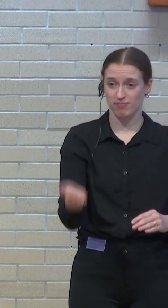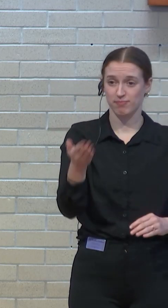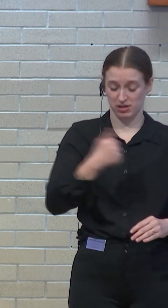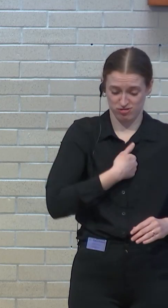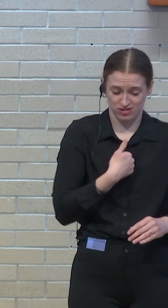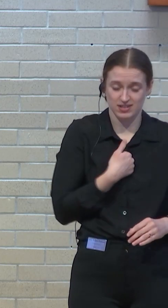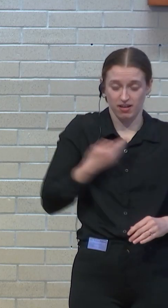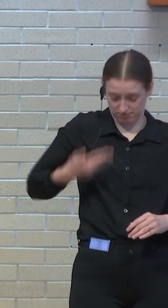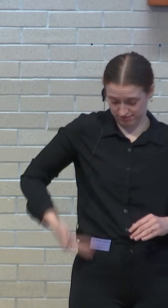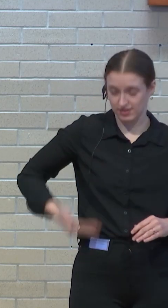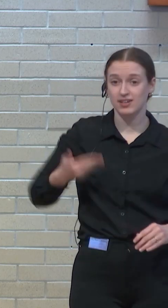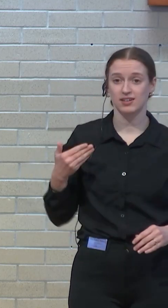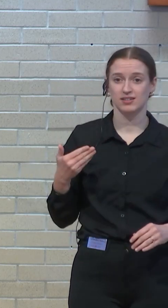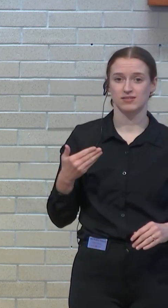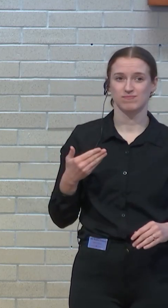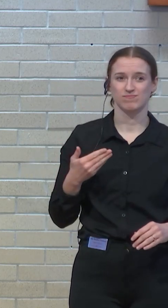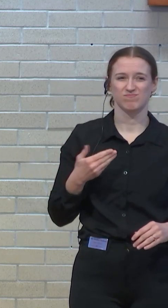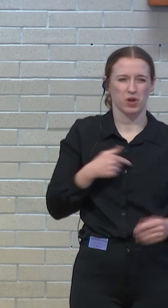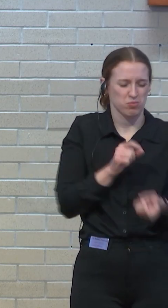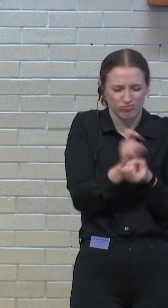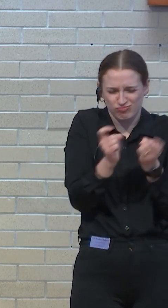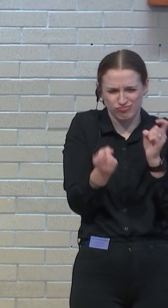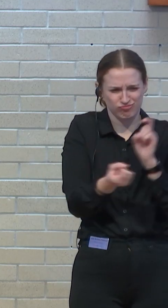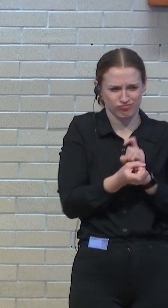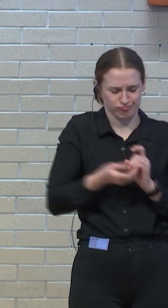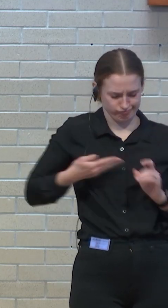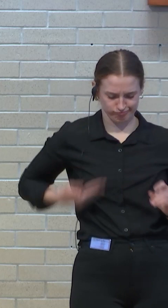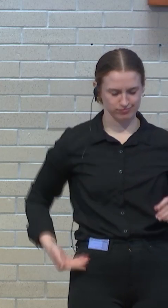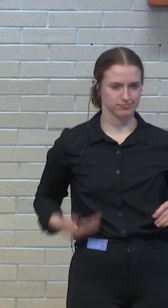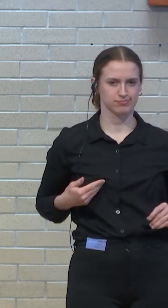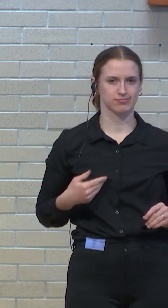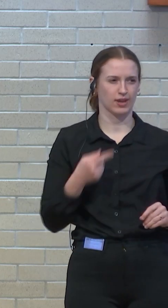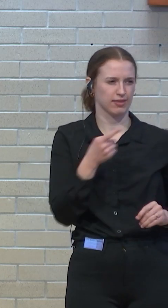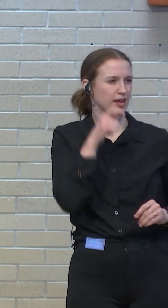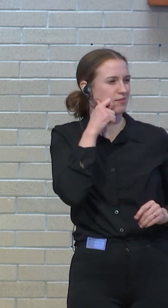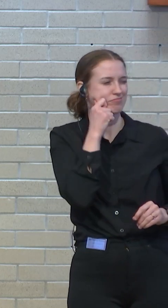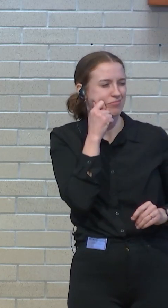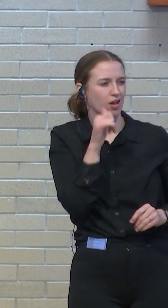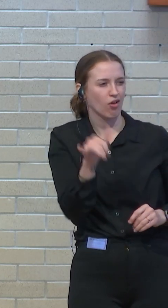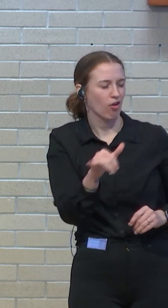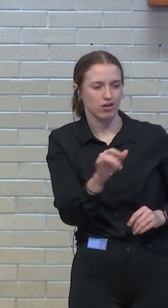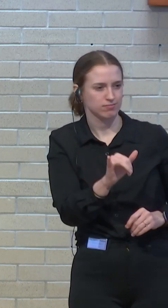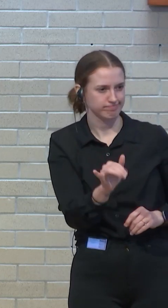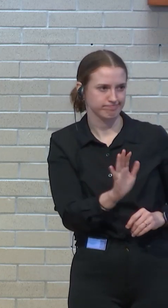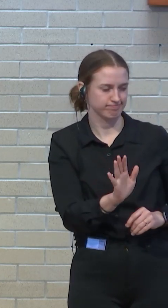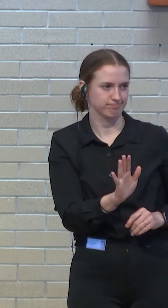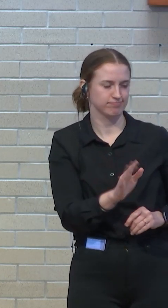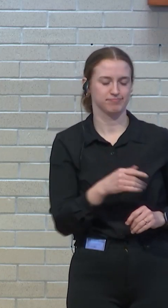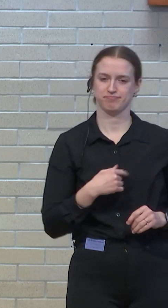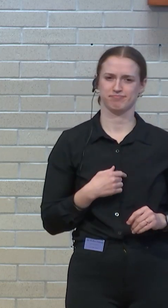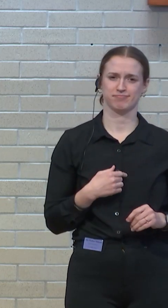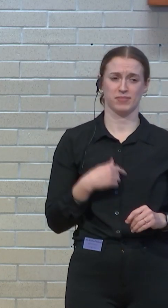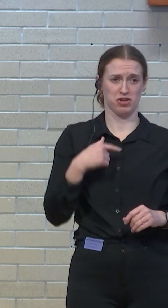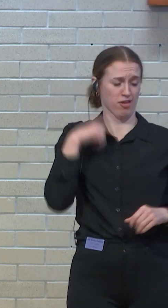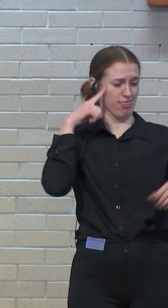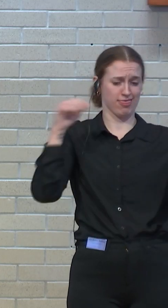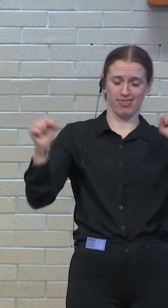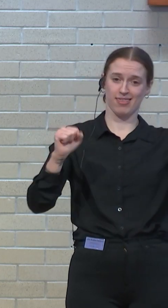Don't water down who you are because somebody else that doesn't look like you doesn't accept you. So be loud, laugh